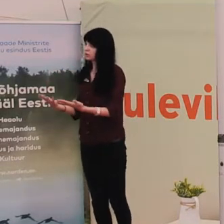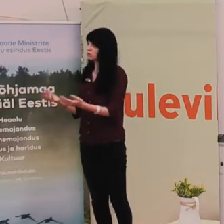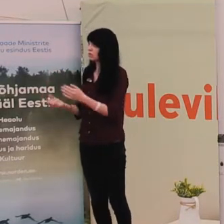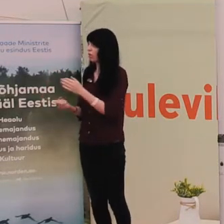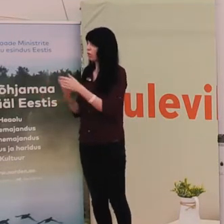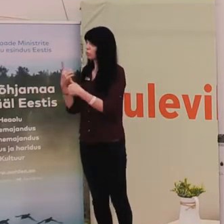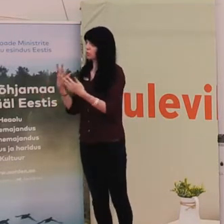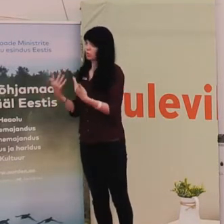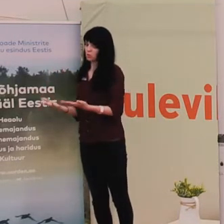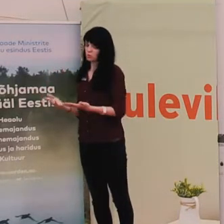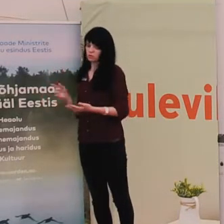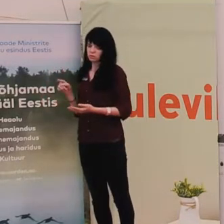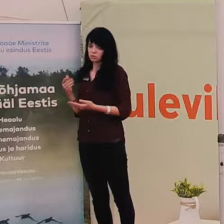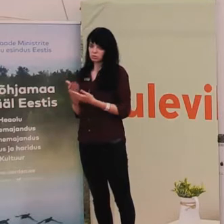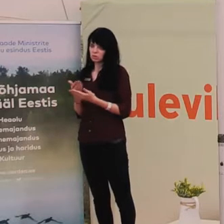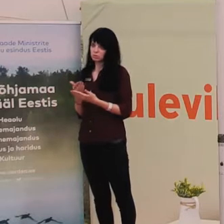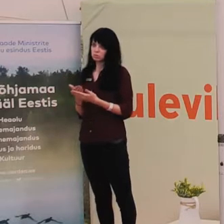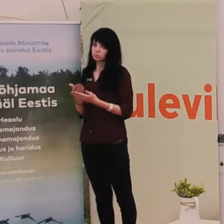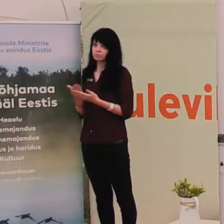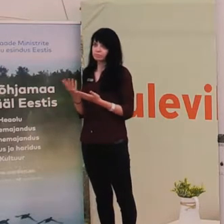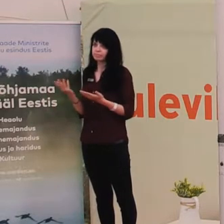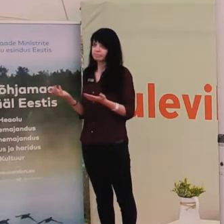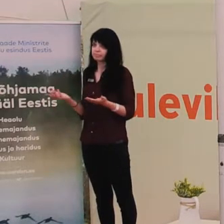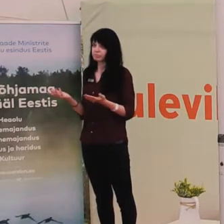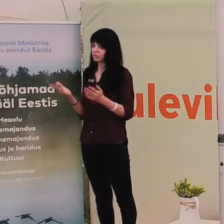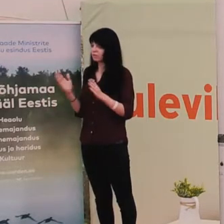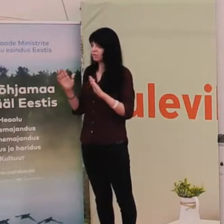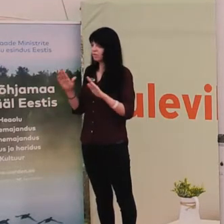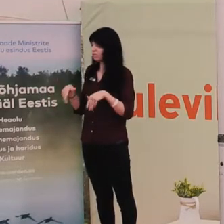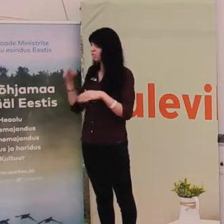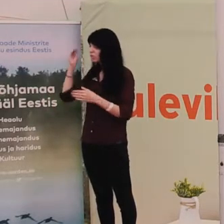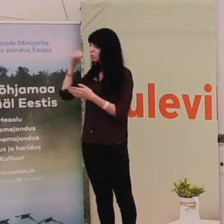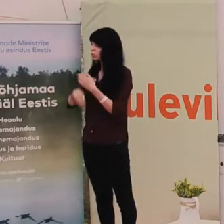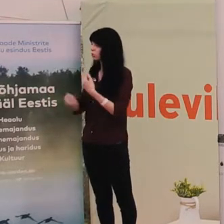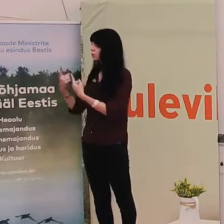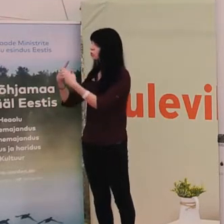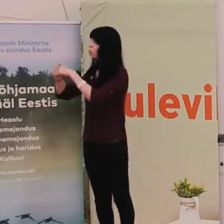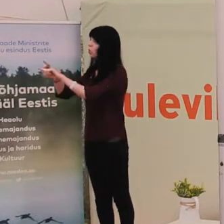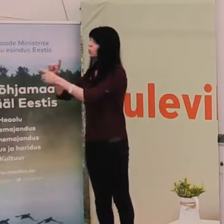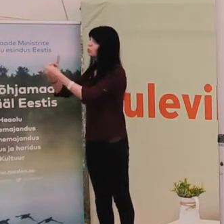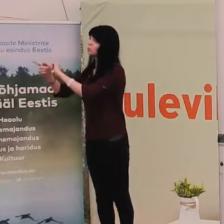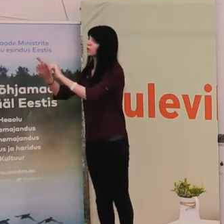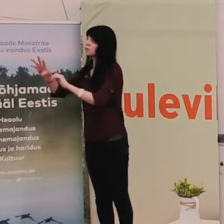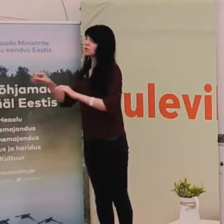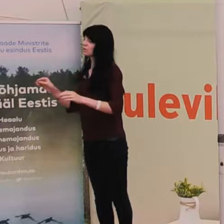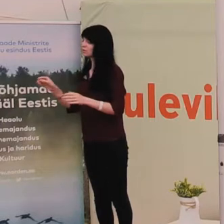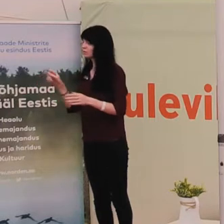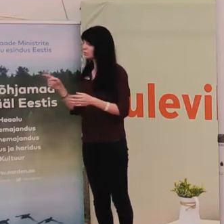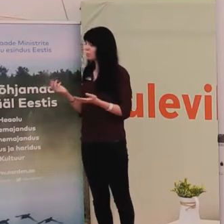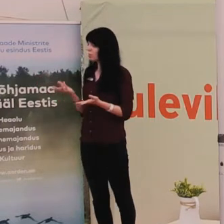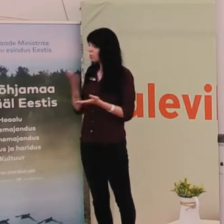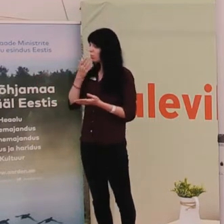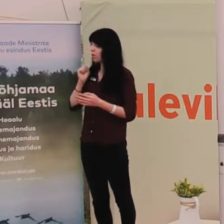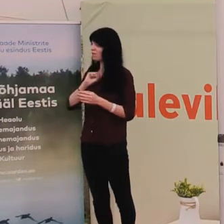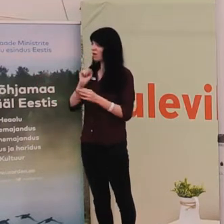for example, all the techno fixes, you can just believe in new technology is going to save everything, that you don't have to change your lifestyle because the new